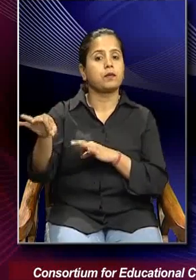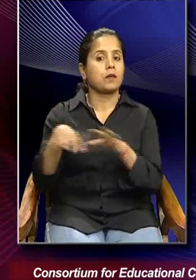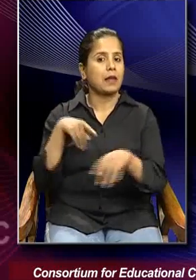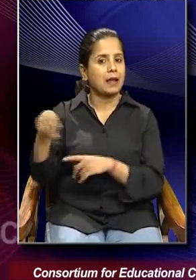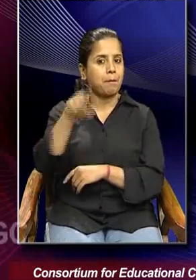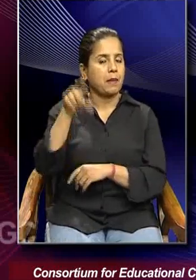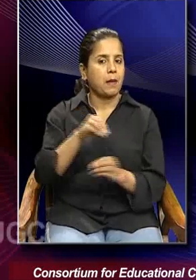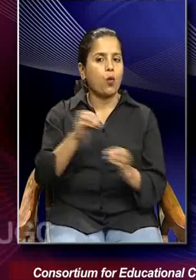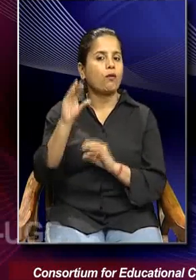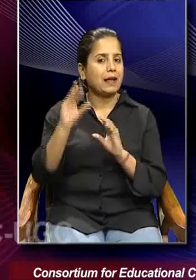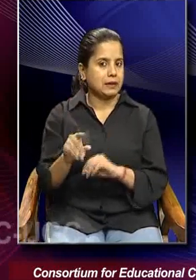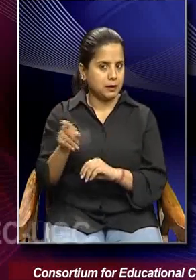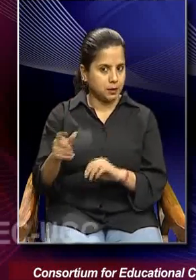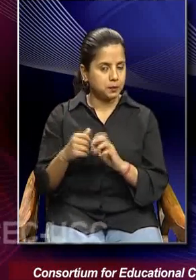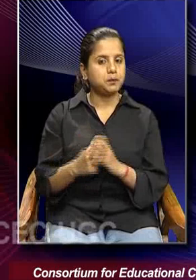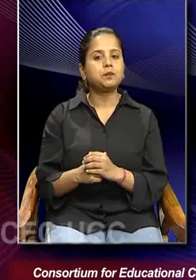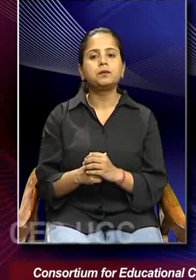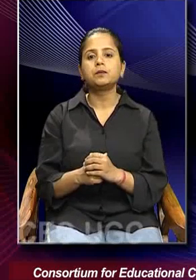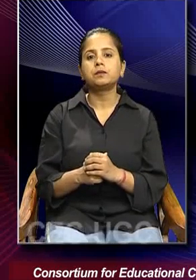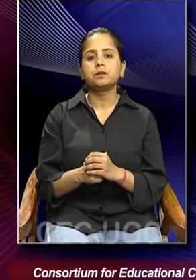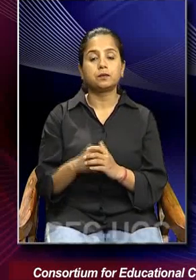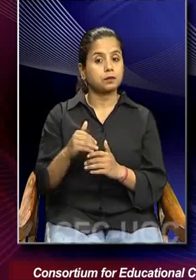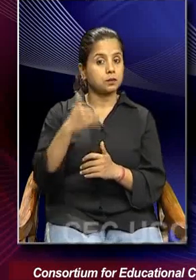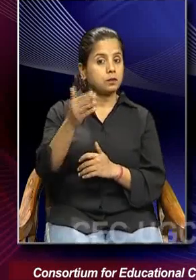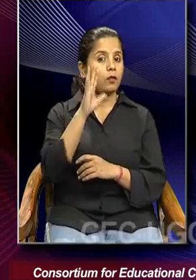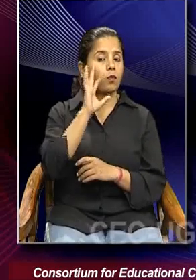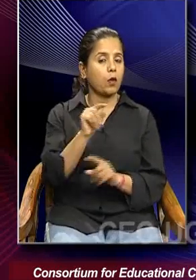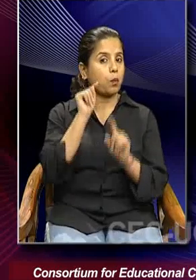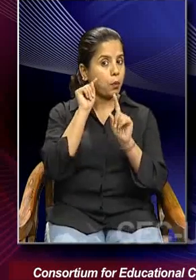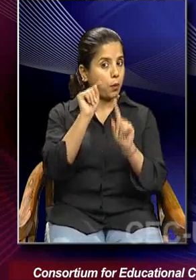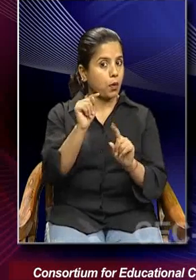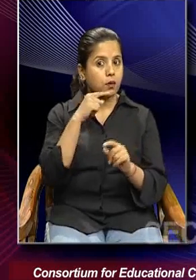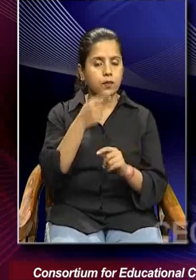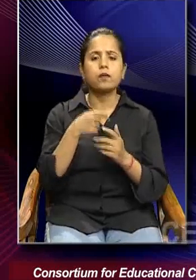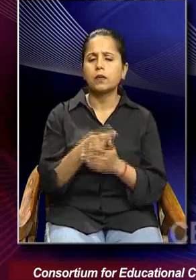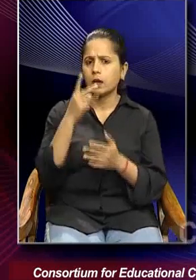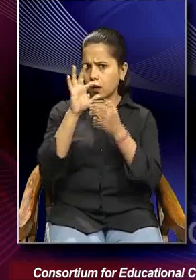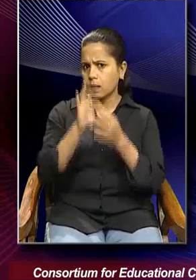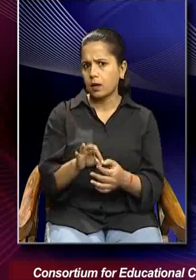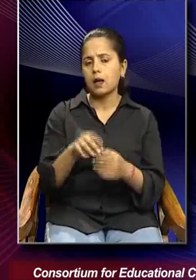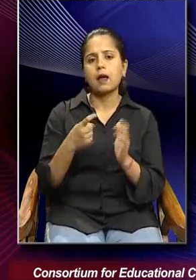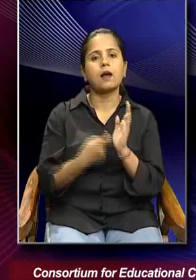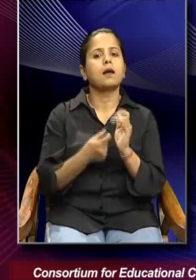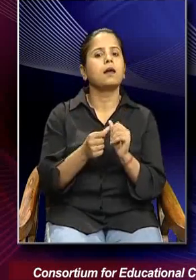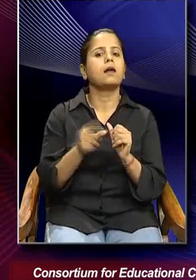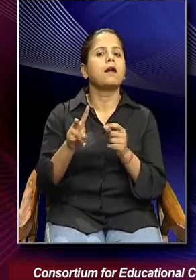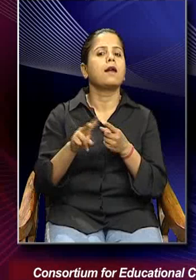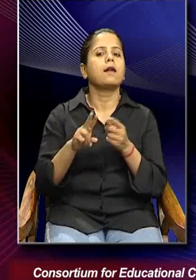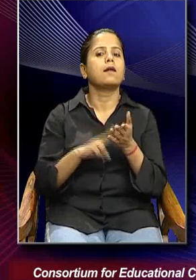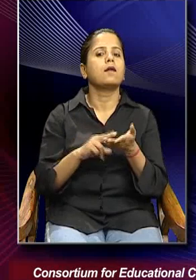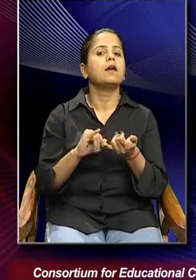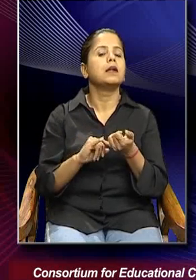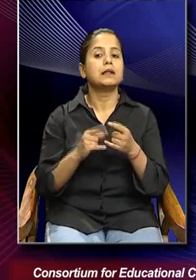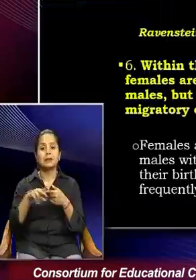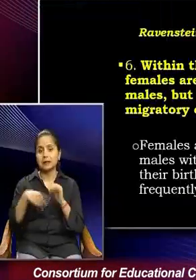urban dwellers. Next important point is, according to Revenstein's perspective,